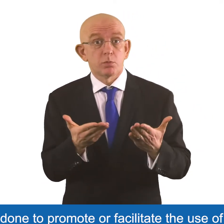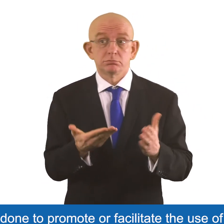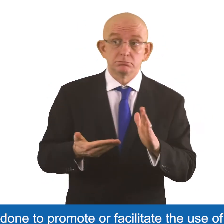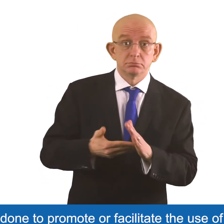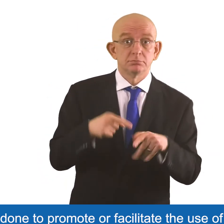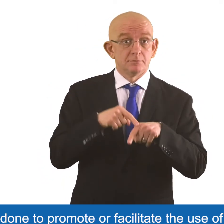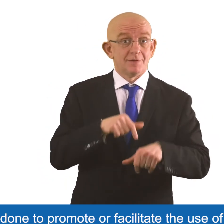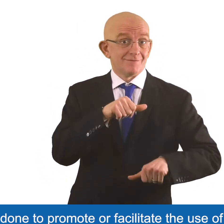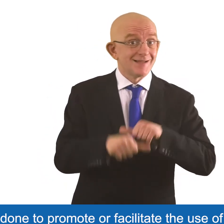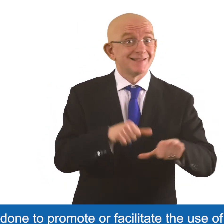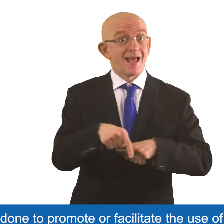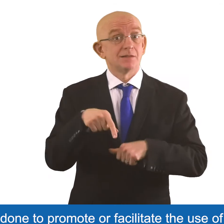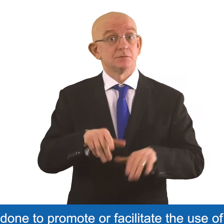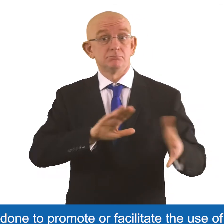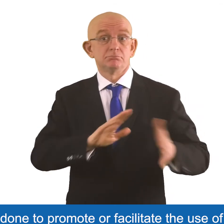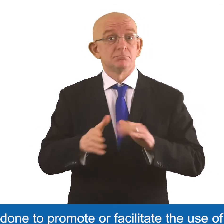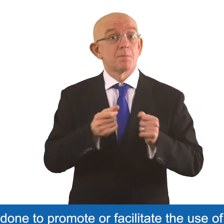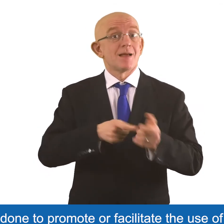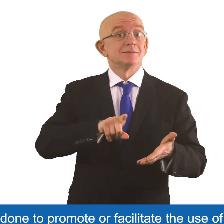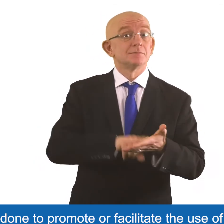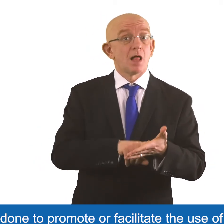use of BSL in its communications with the public,